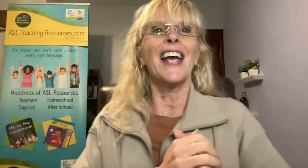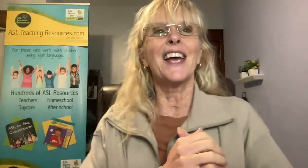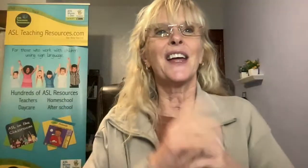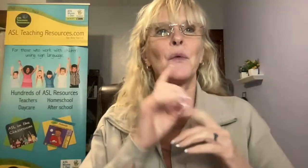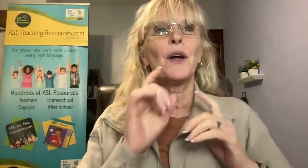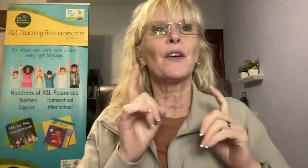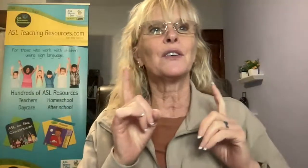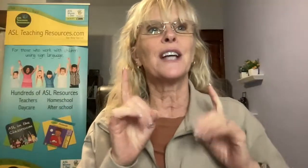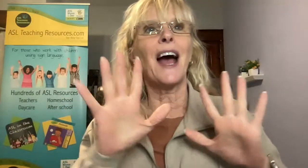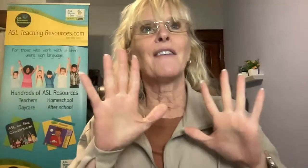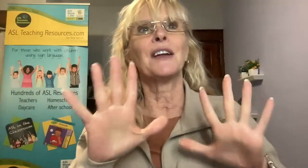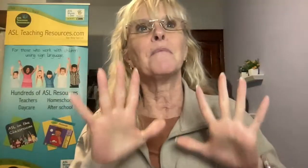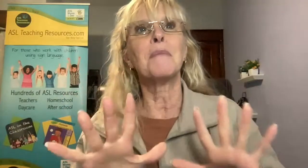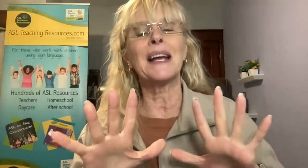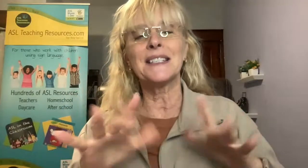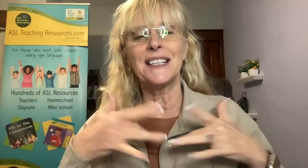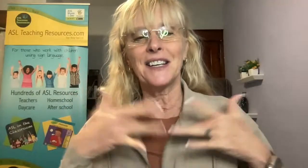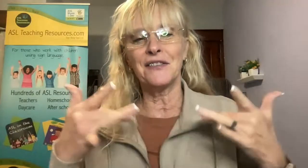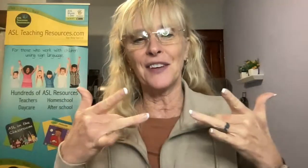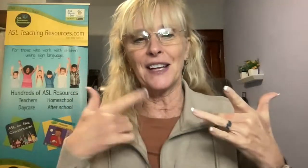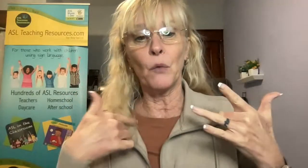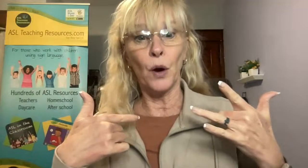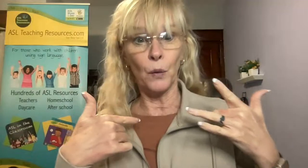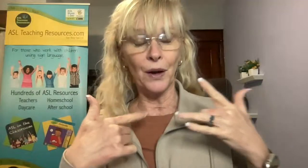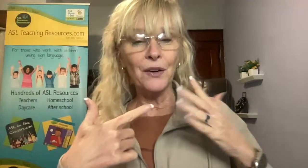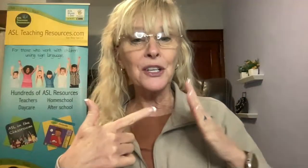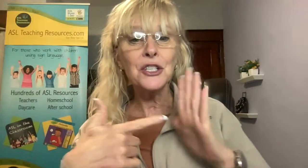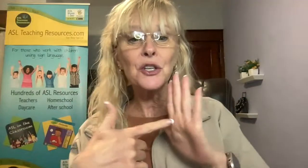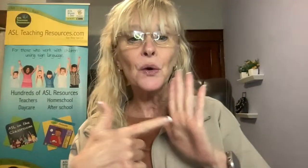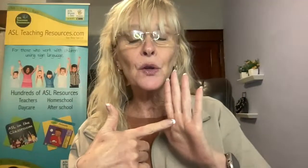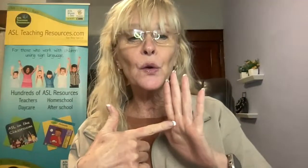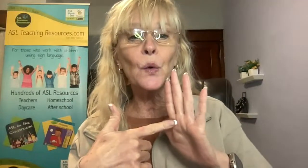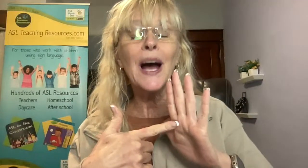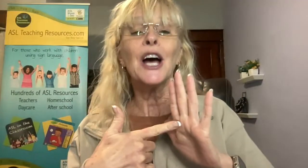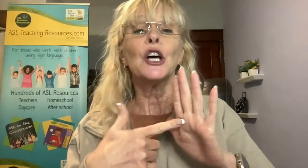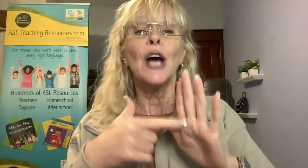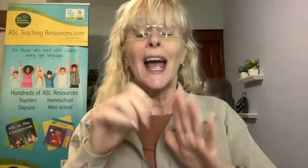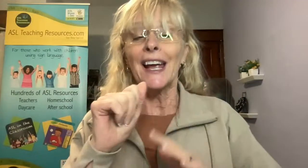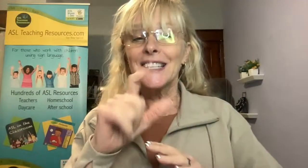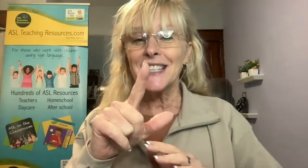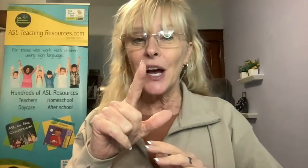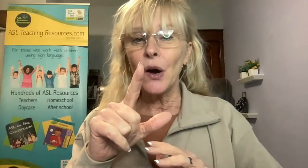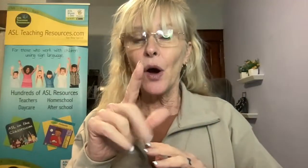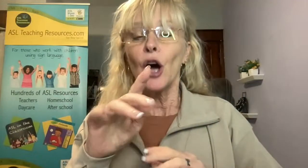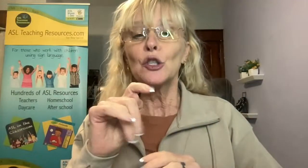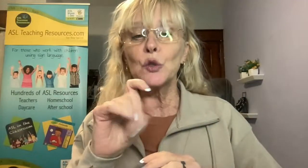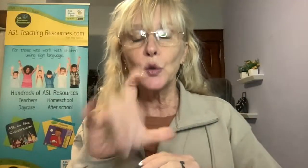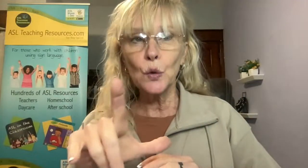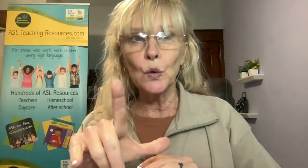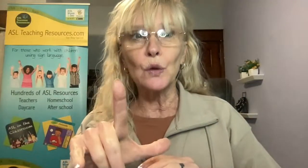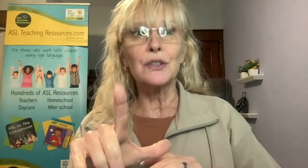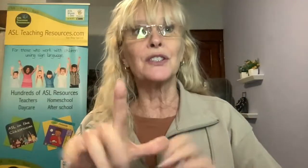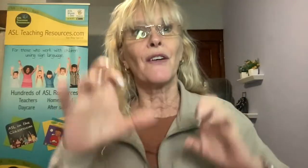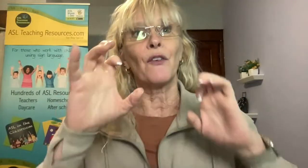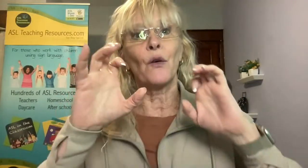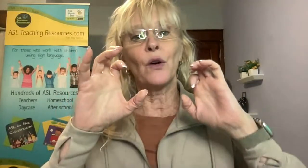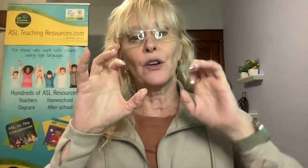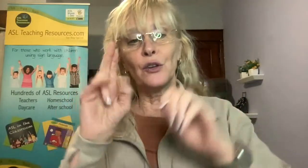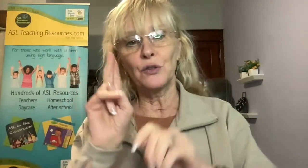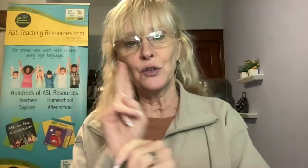And we are going to have an amazing event where we are going to show you ASL tools for you to